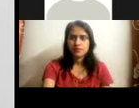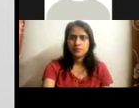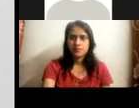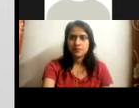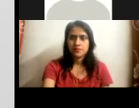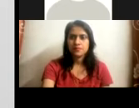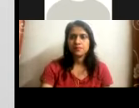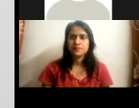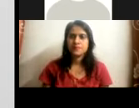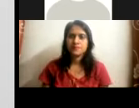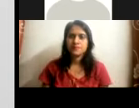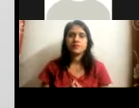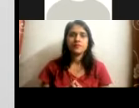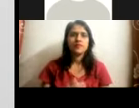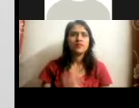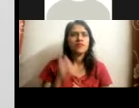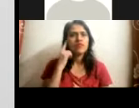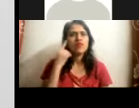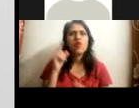which is also called constructionist